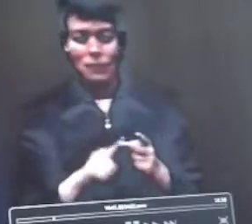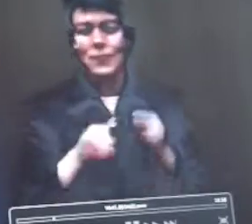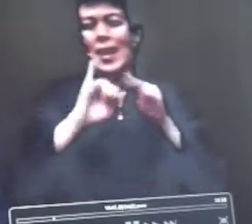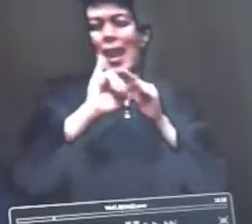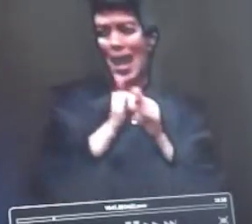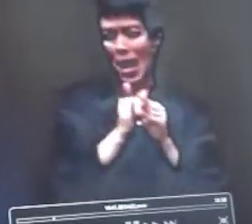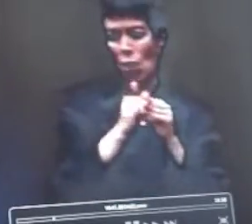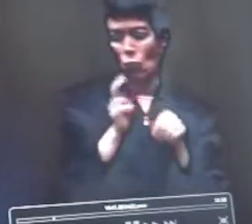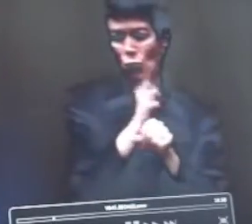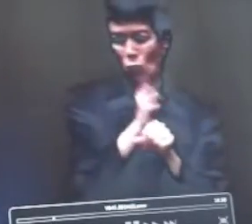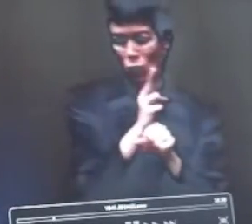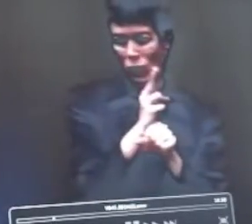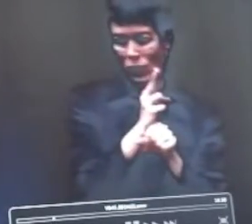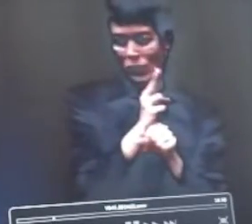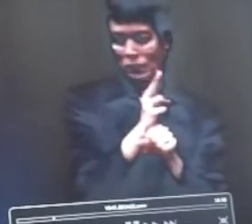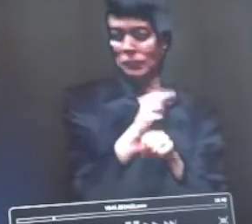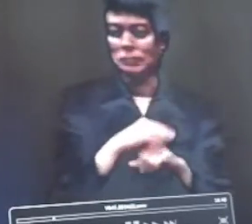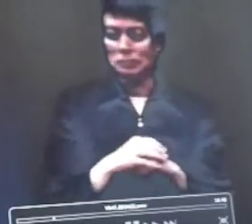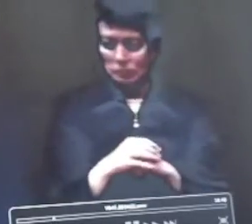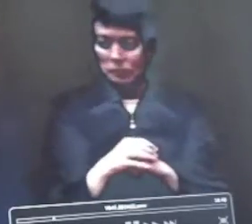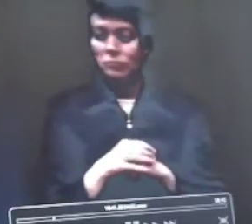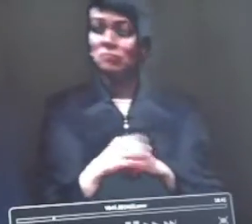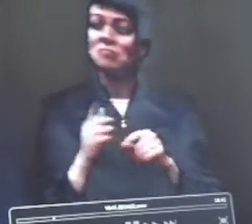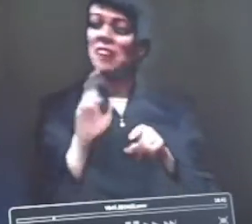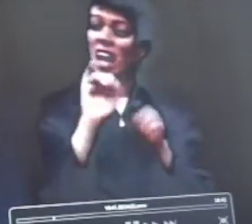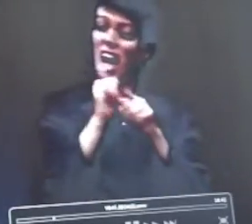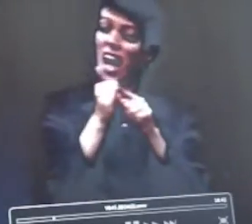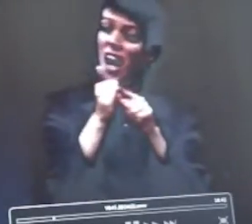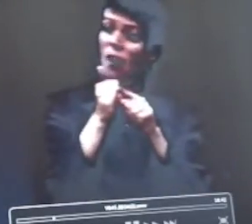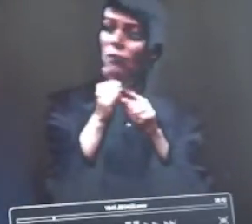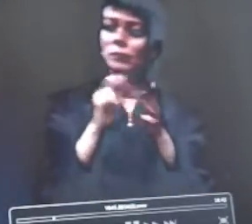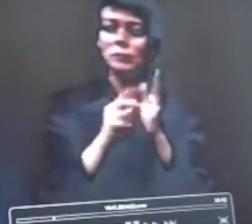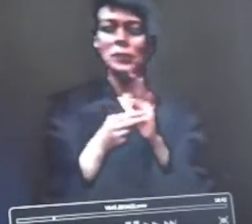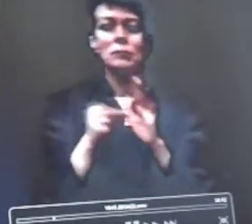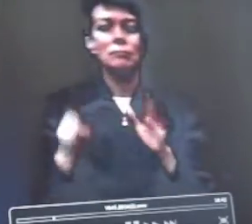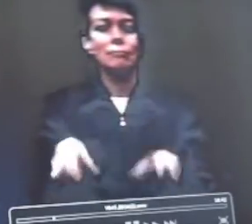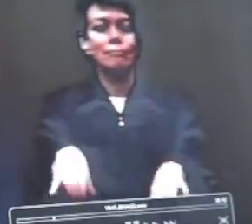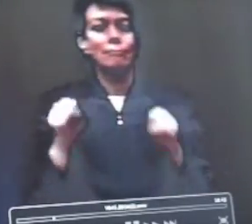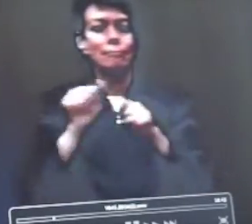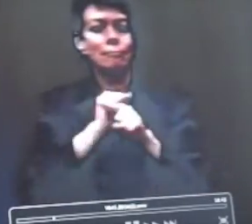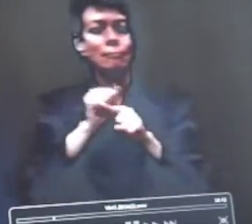team, the team needs to learn how to use consecutive interpreting.